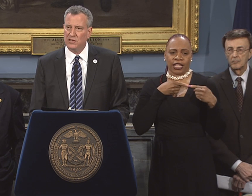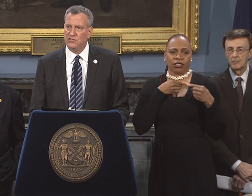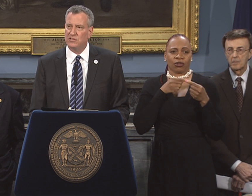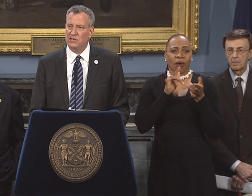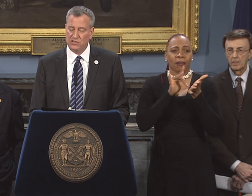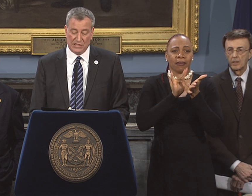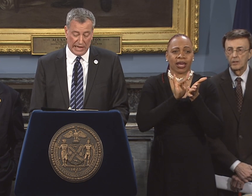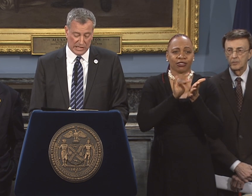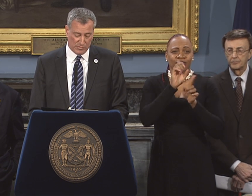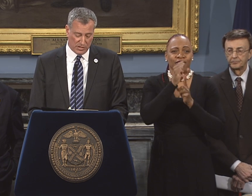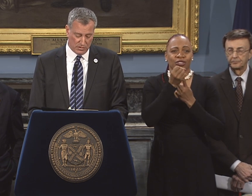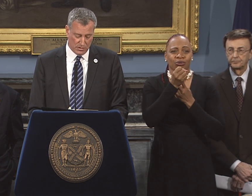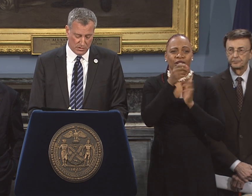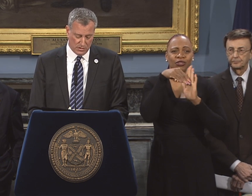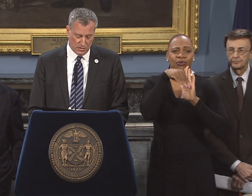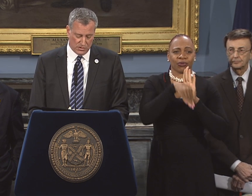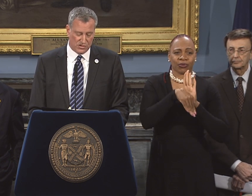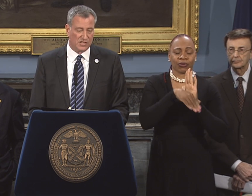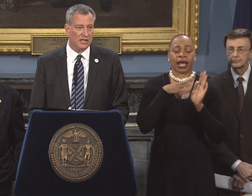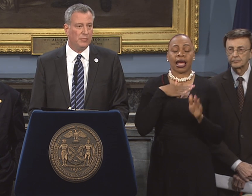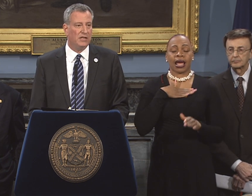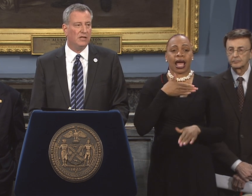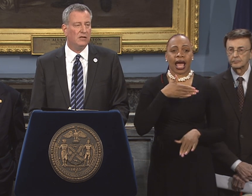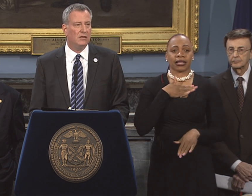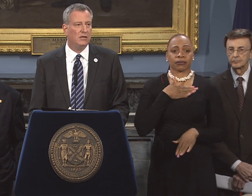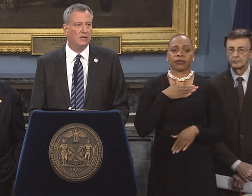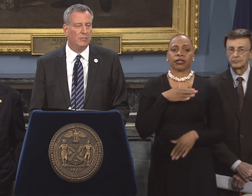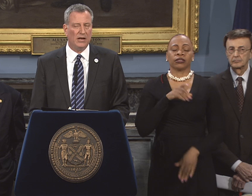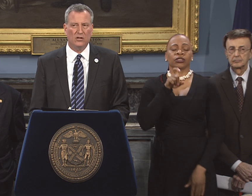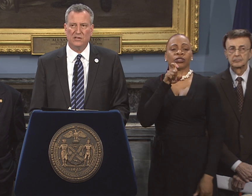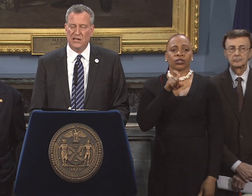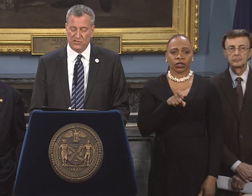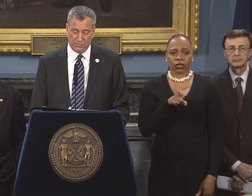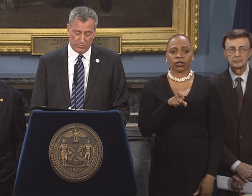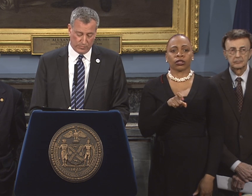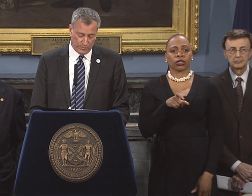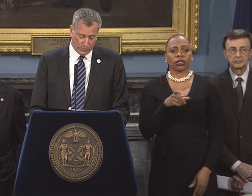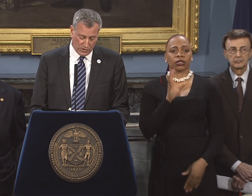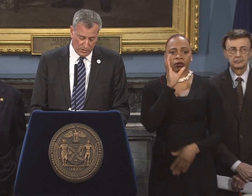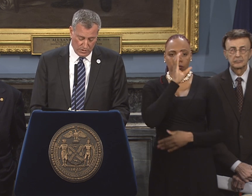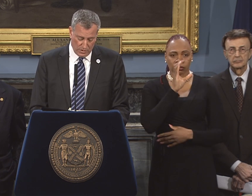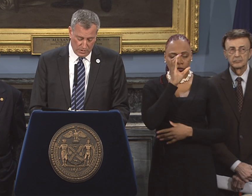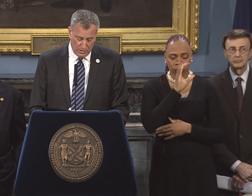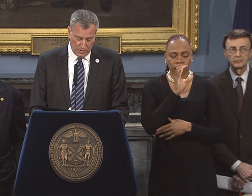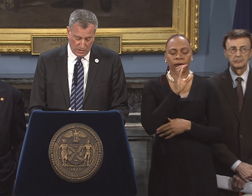medical condition such as asthma, they should seek immediate medical attention.